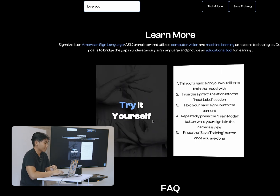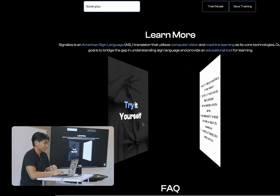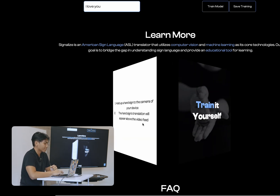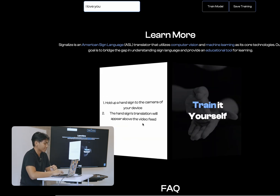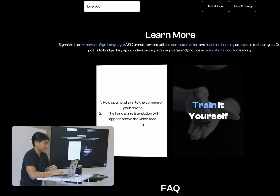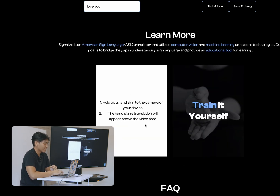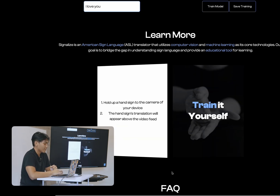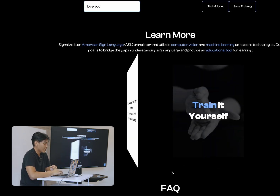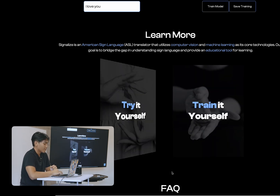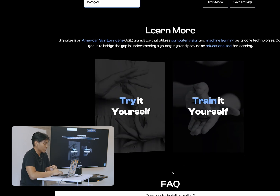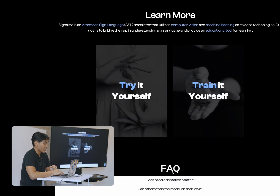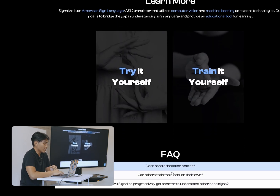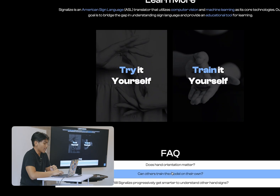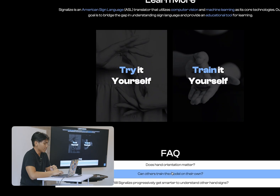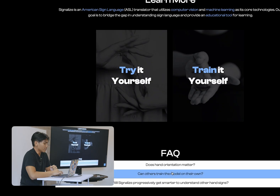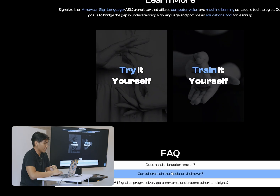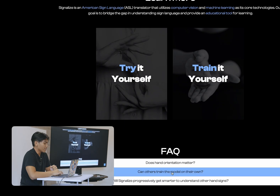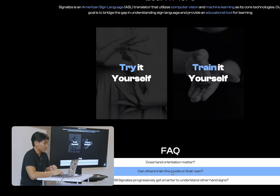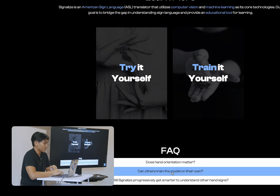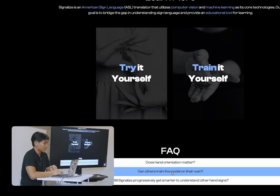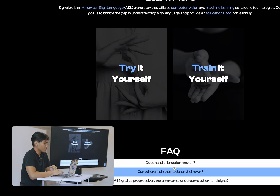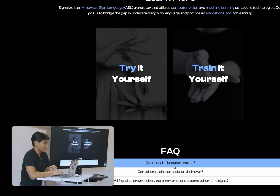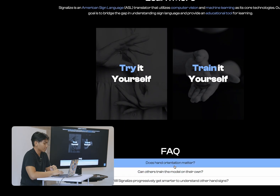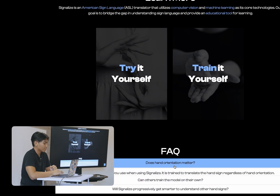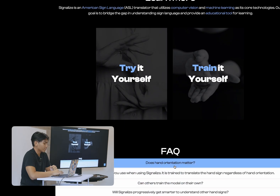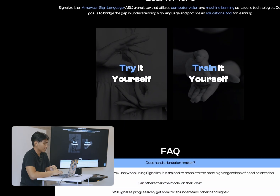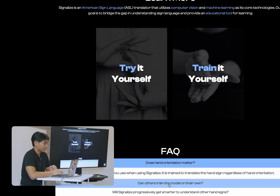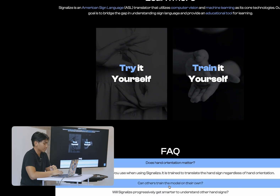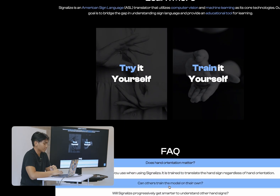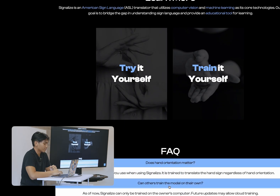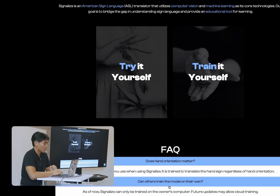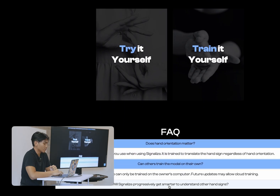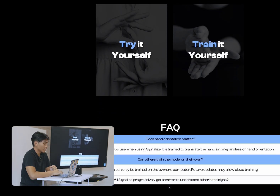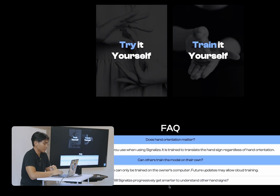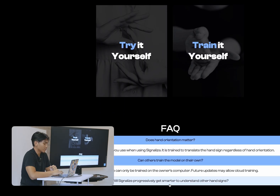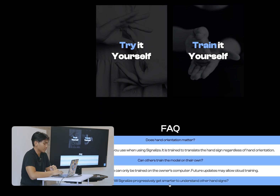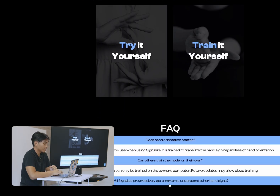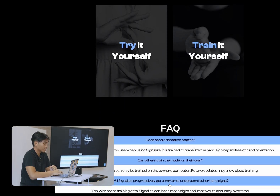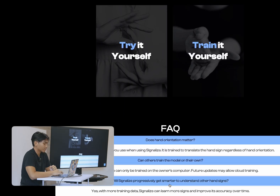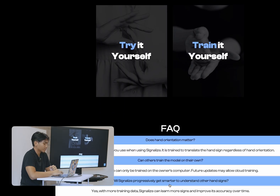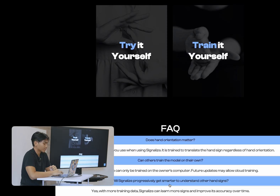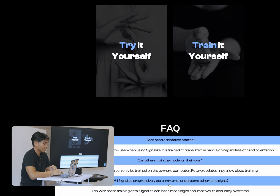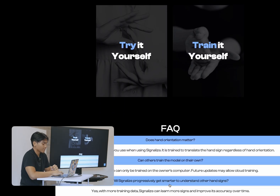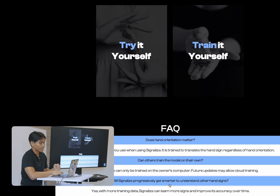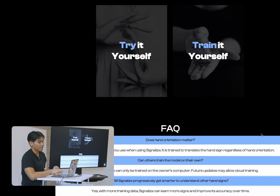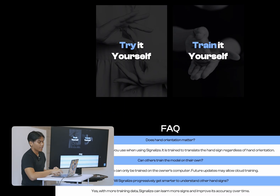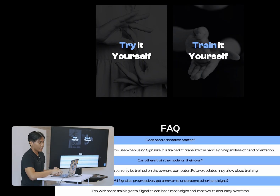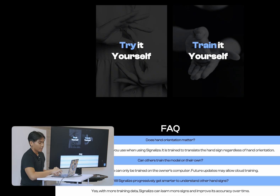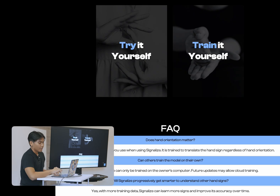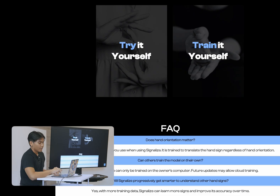cards. And also I have a FAQ section, all interactable.